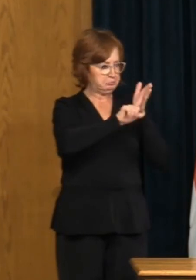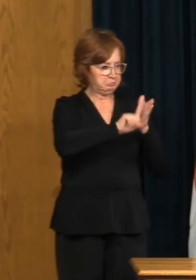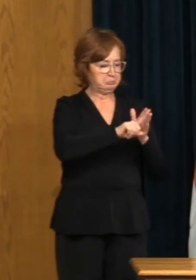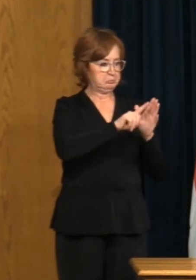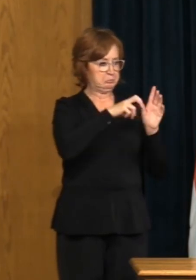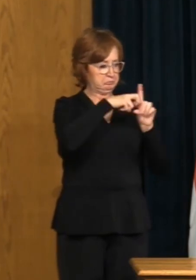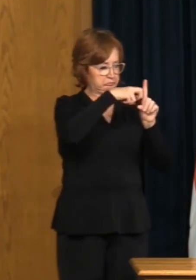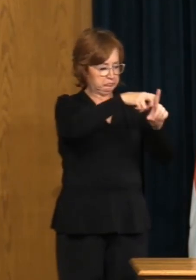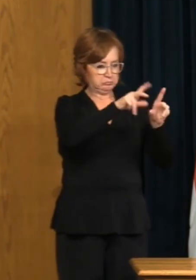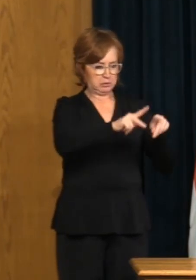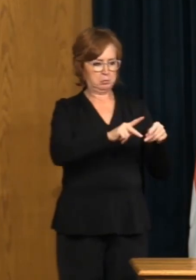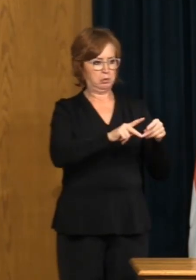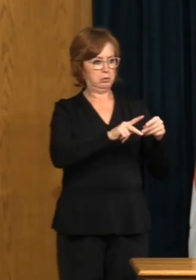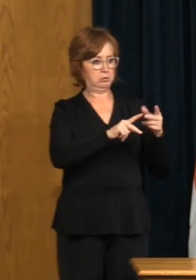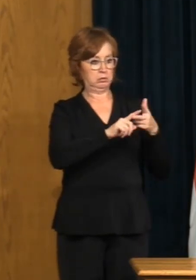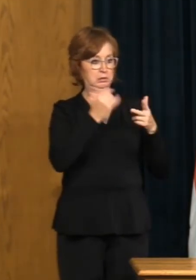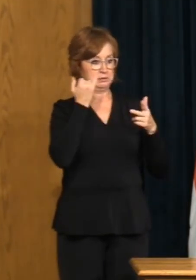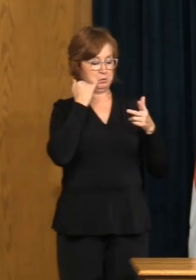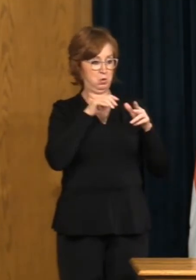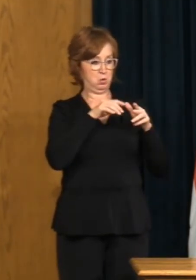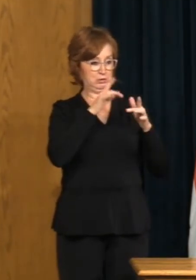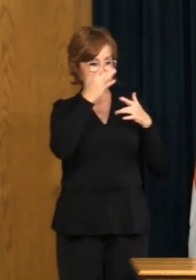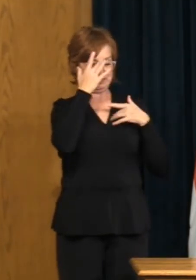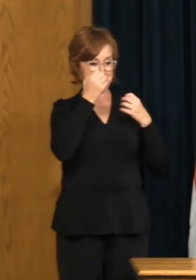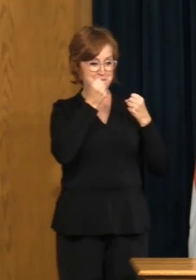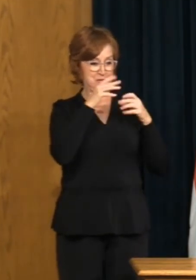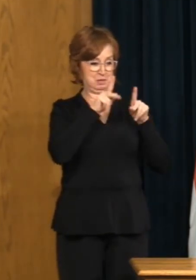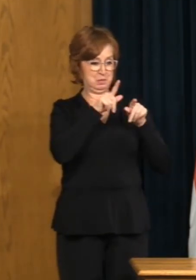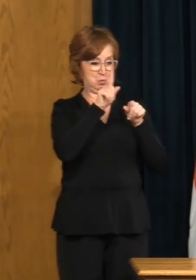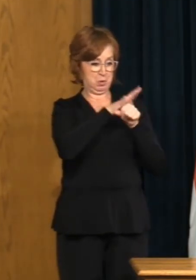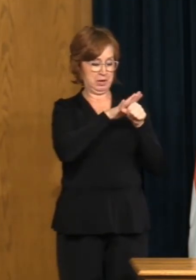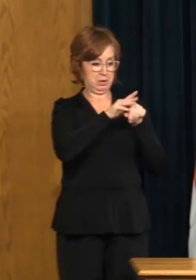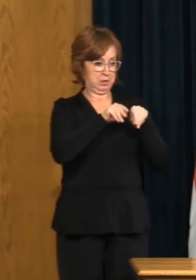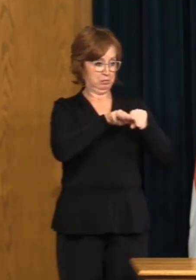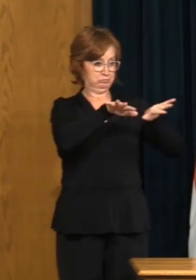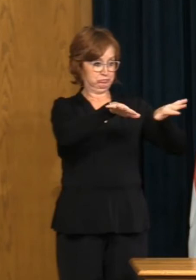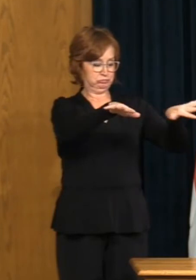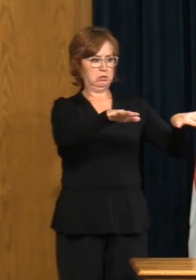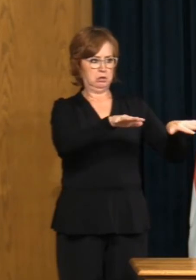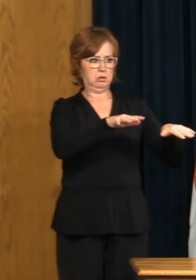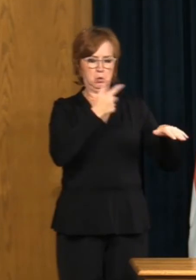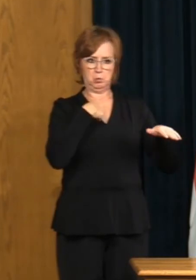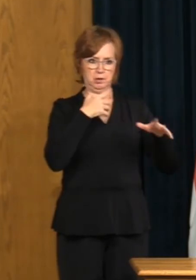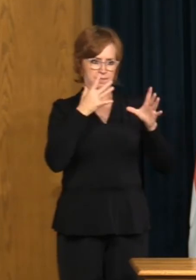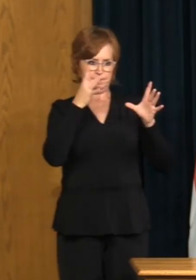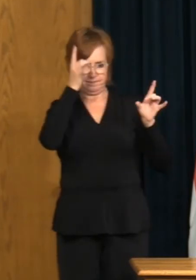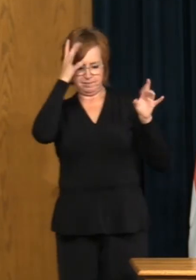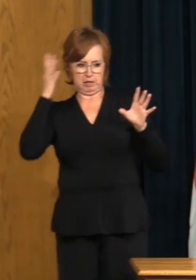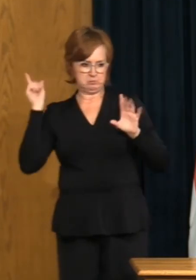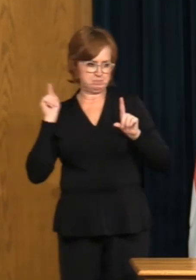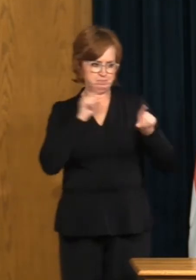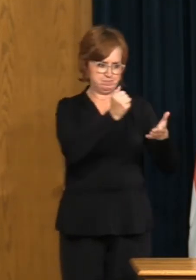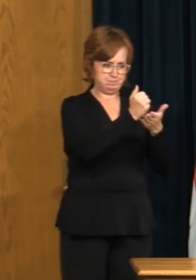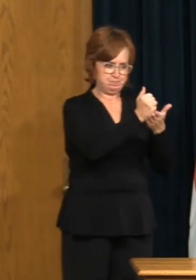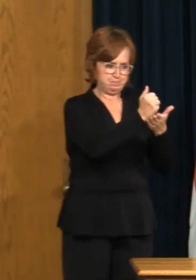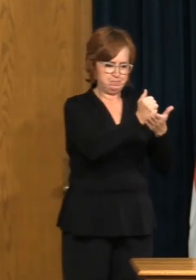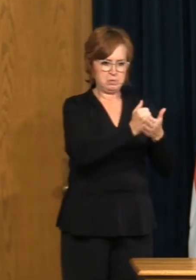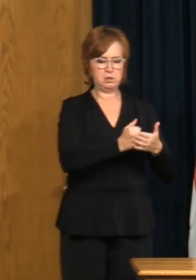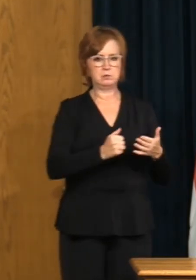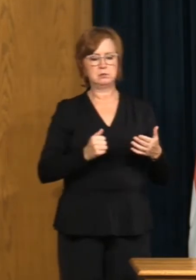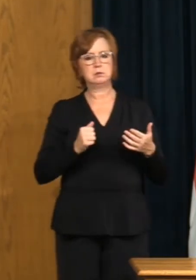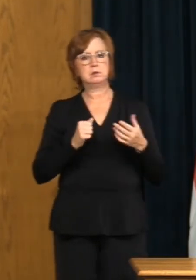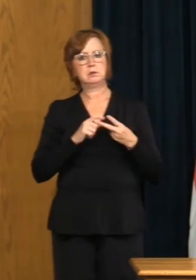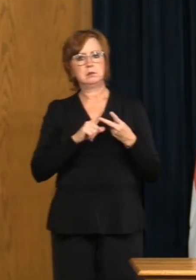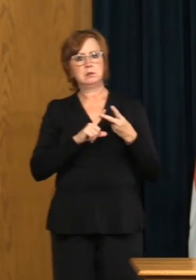quickly as we can. And our experience in Saskatchewan, and Dr. Shahab has said this many times, we've been very lucky with respect to the number of